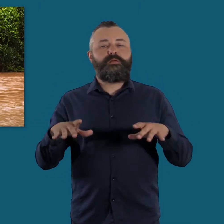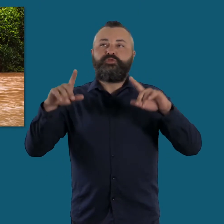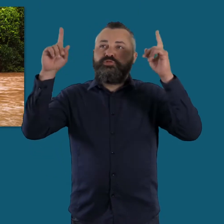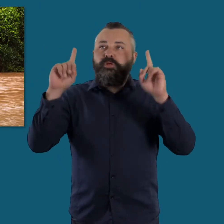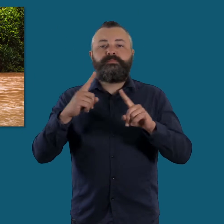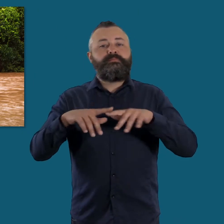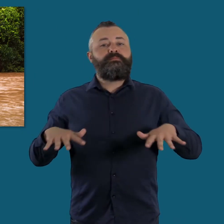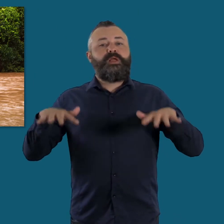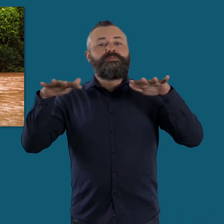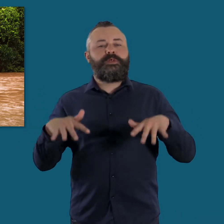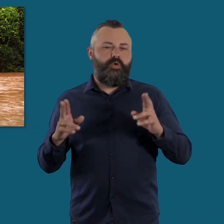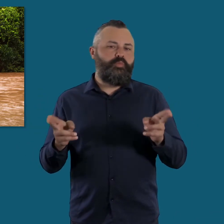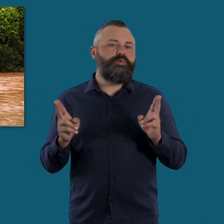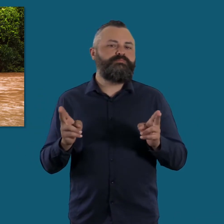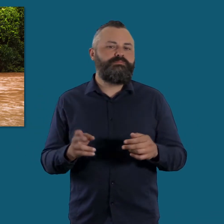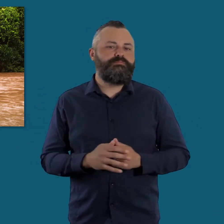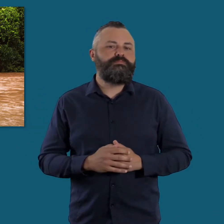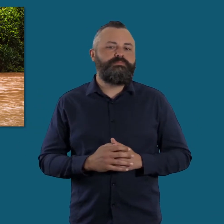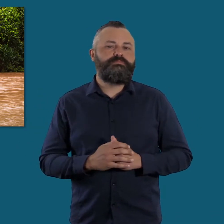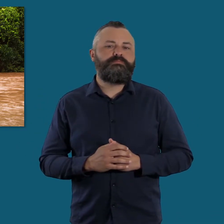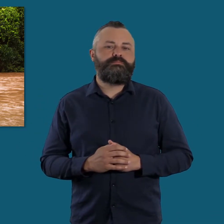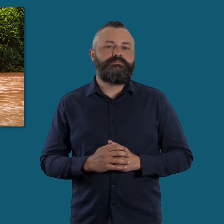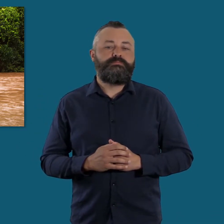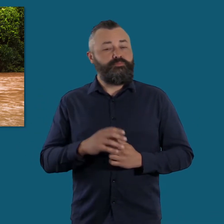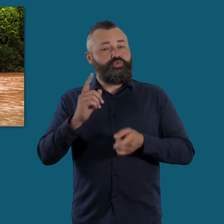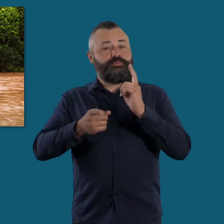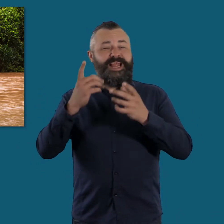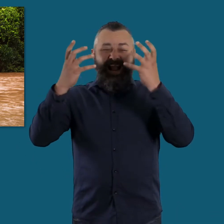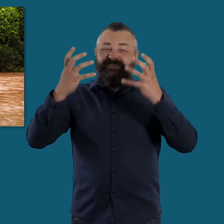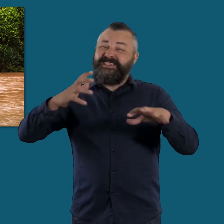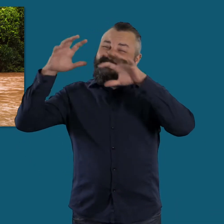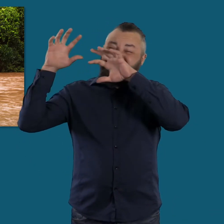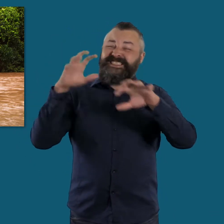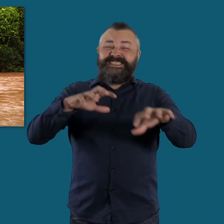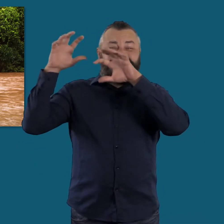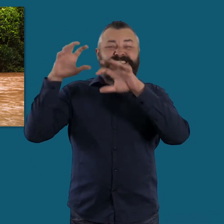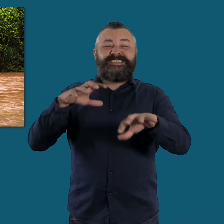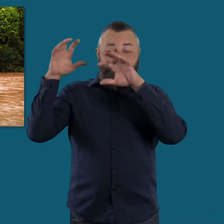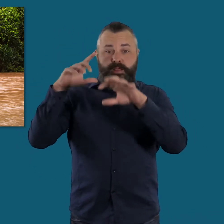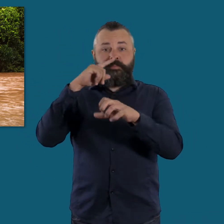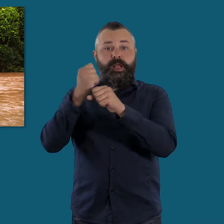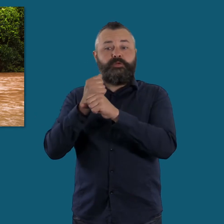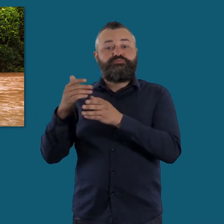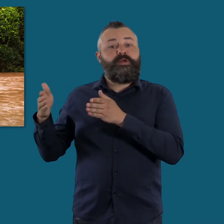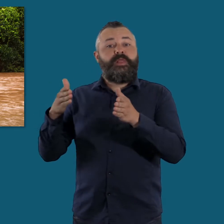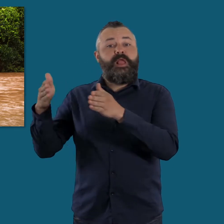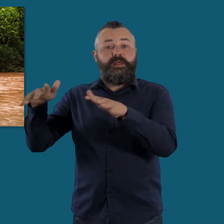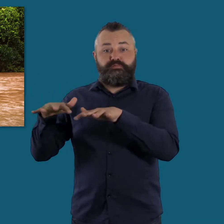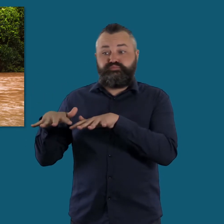Storms and floods are a completely natural process within the Australian environment. Floods can be caused by heavy rainfall when the riverbanks